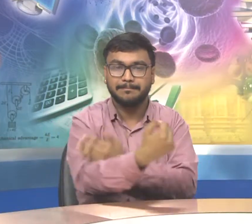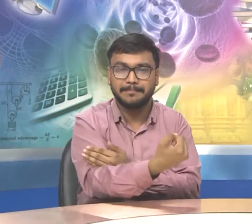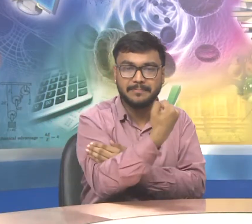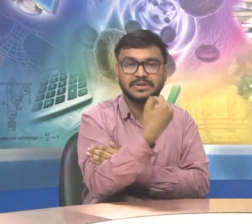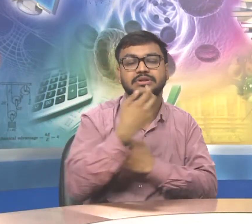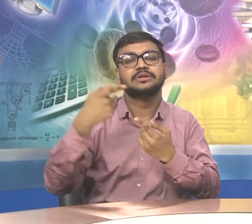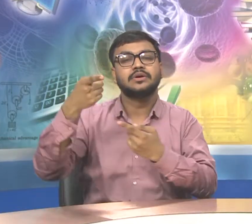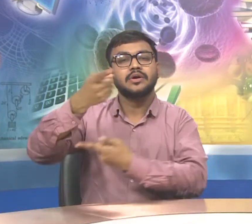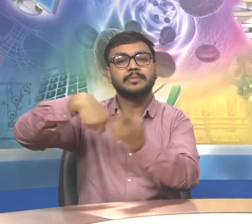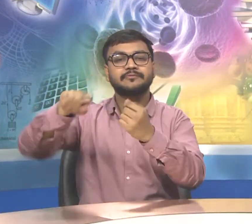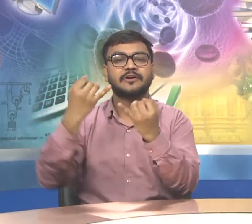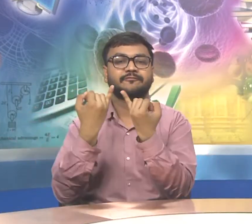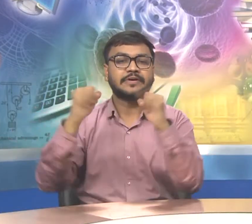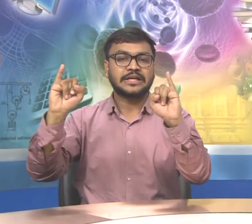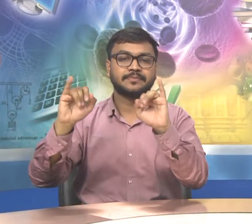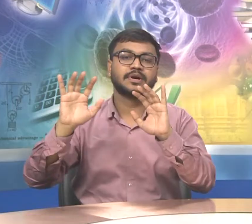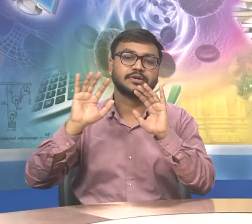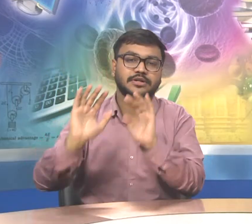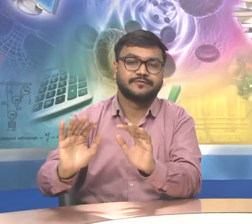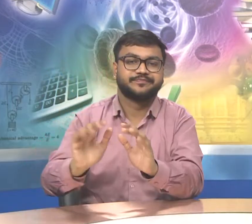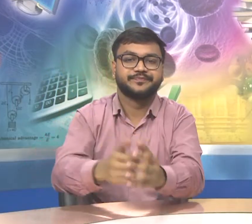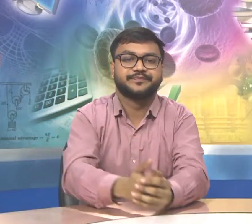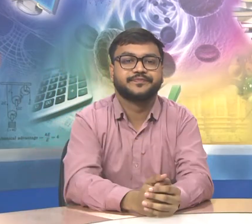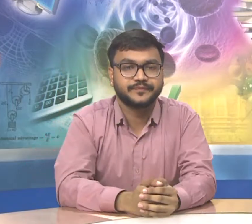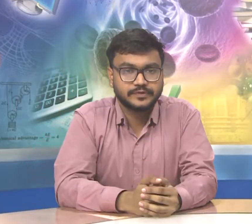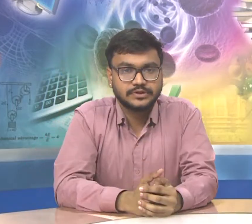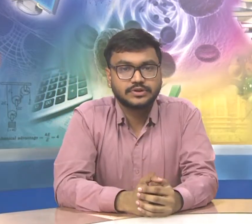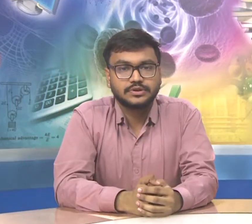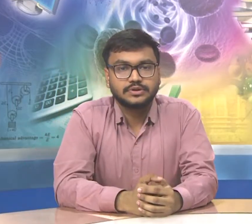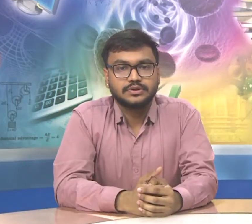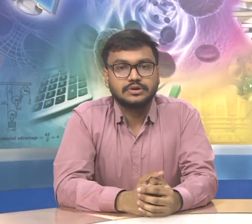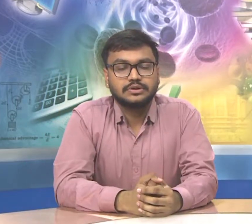Thus, the court expanded the right to freedom.